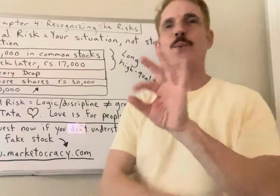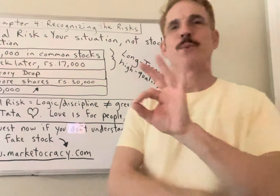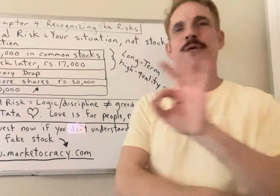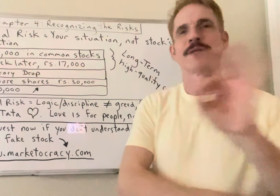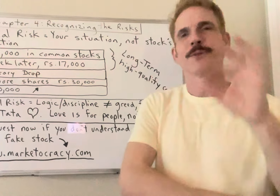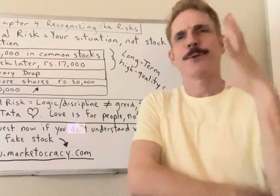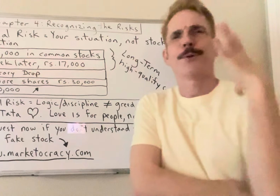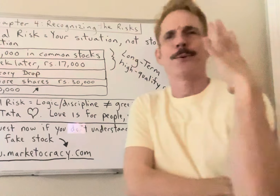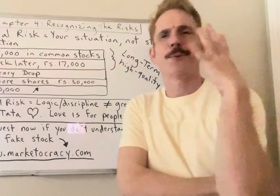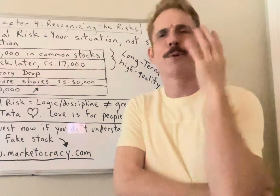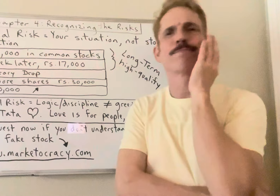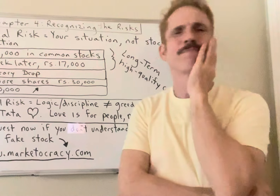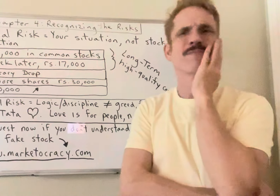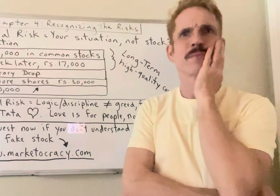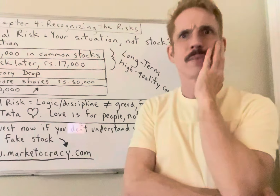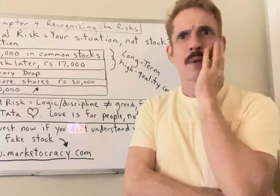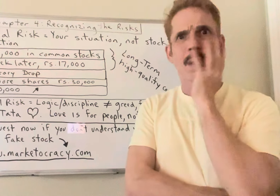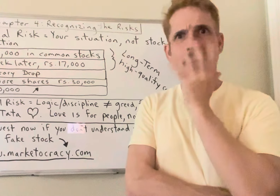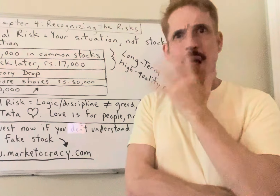AI, or you know what the AI is doing?